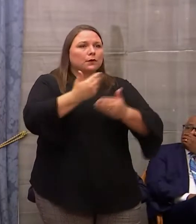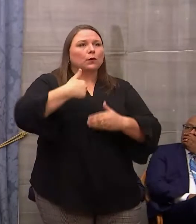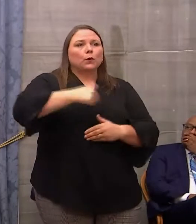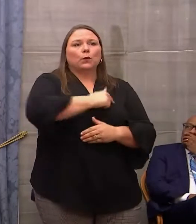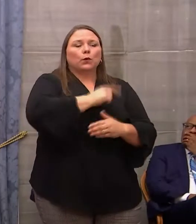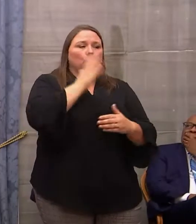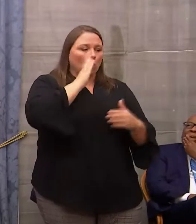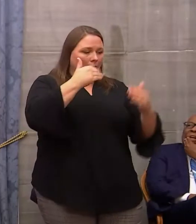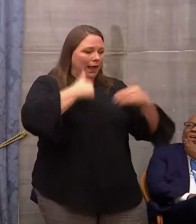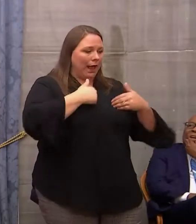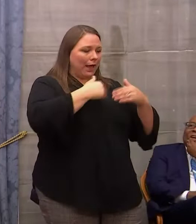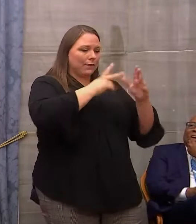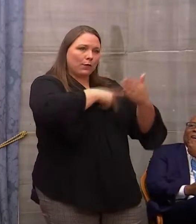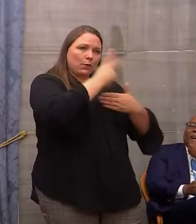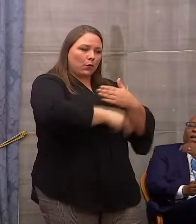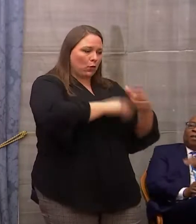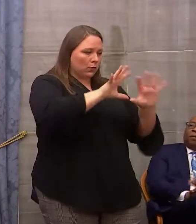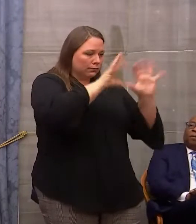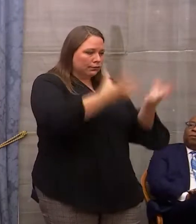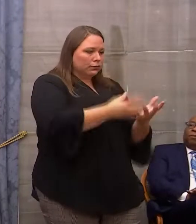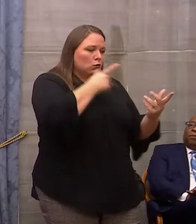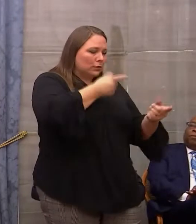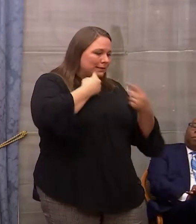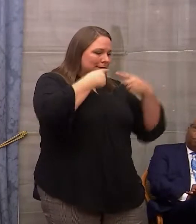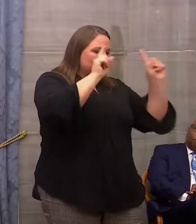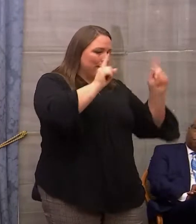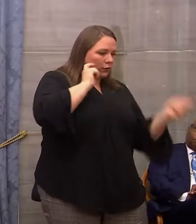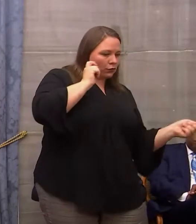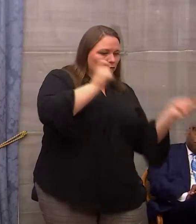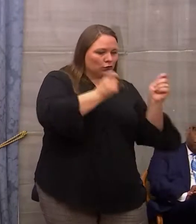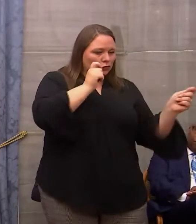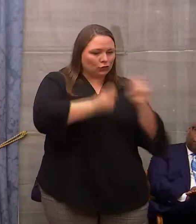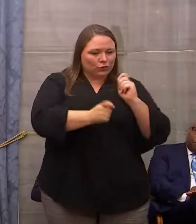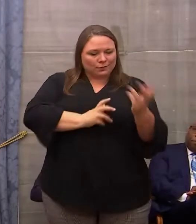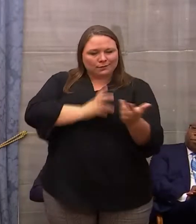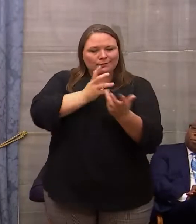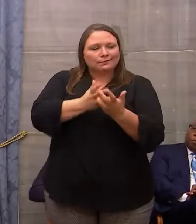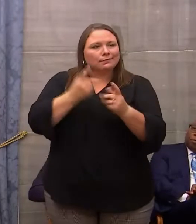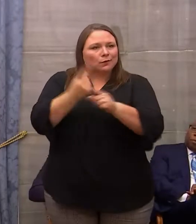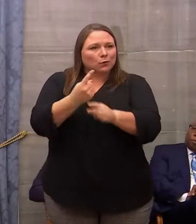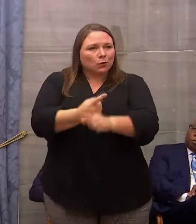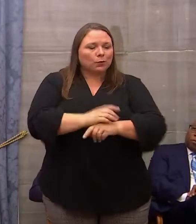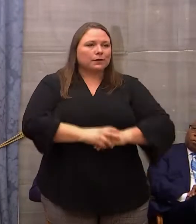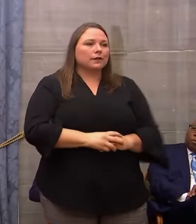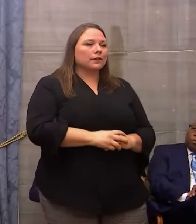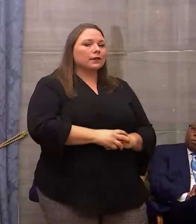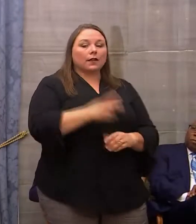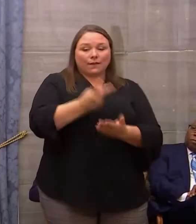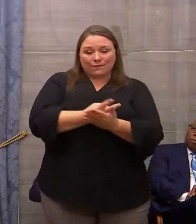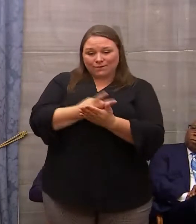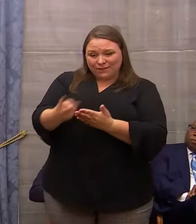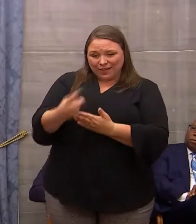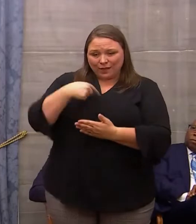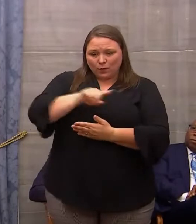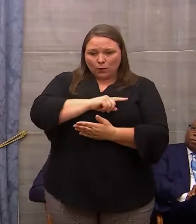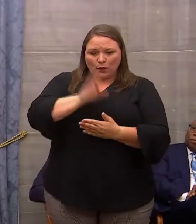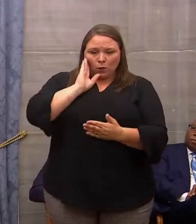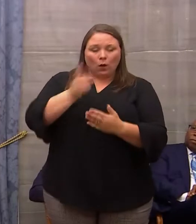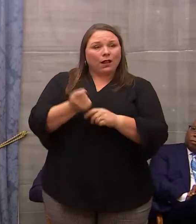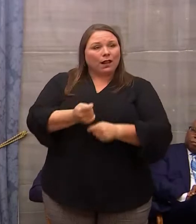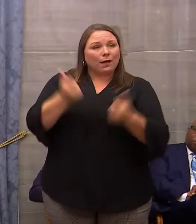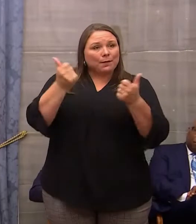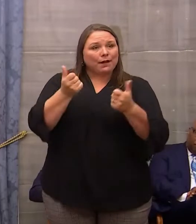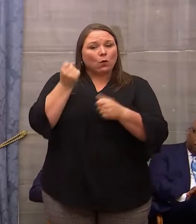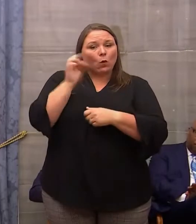the programs that are successful and we will scale them appropriately. We'll take the programs that fail and we will either